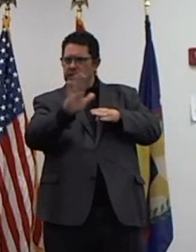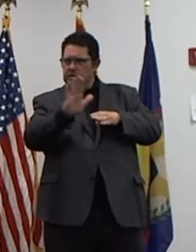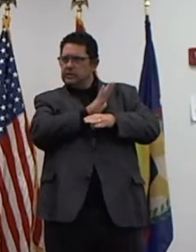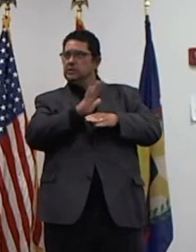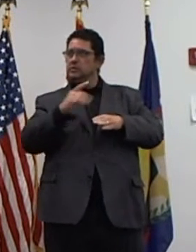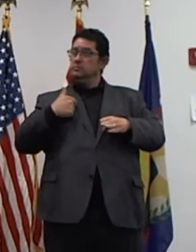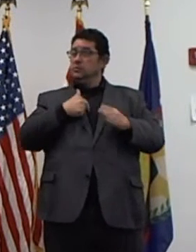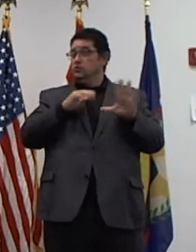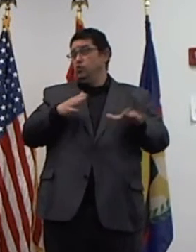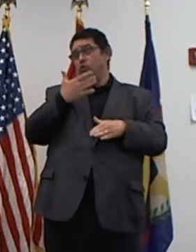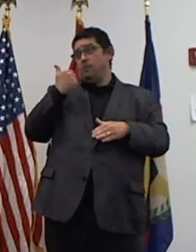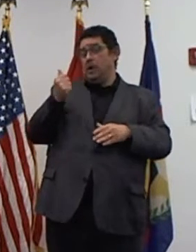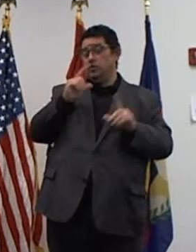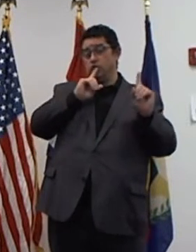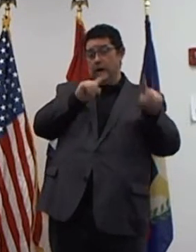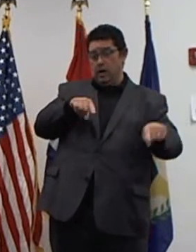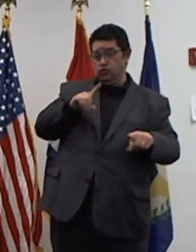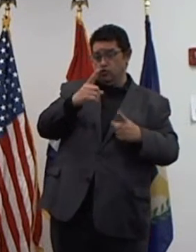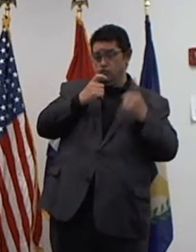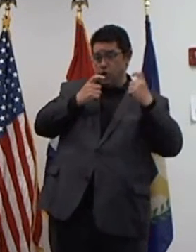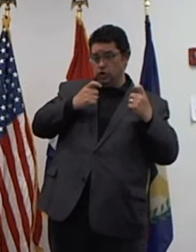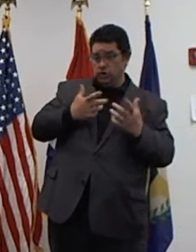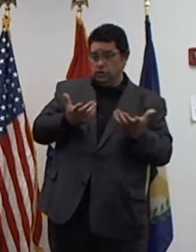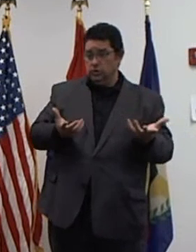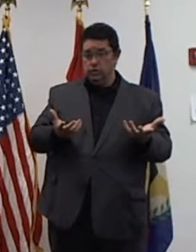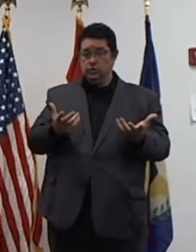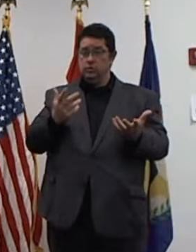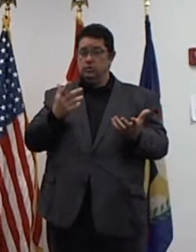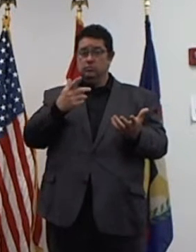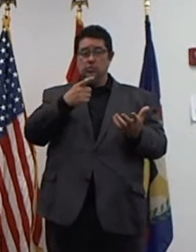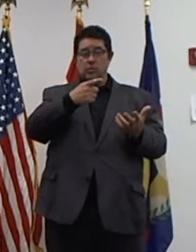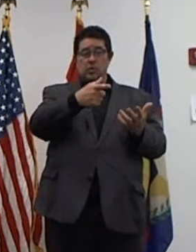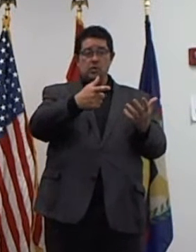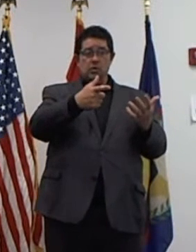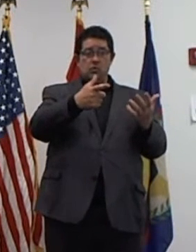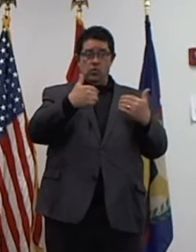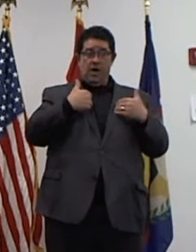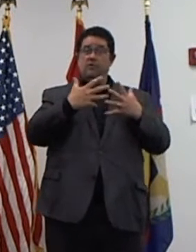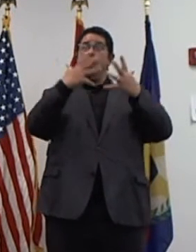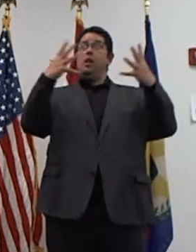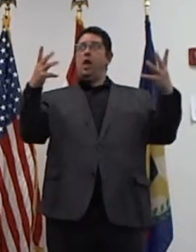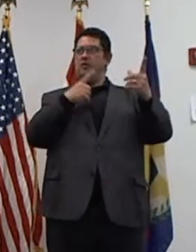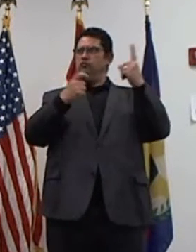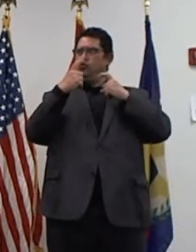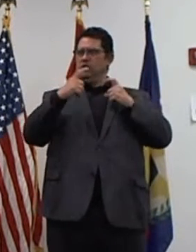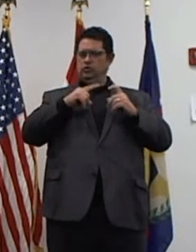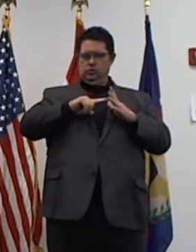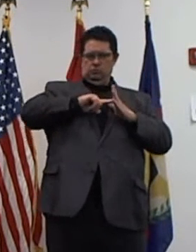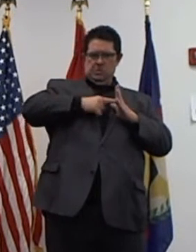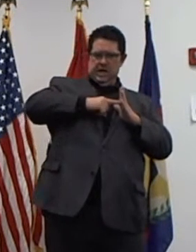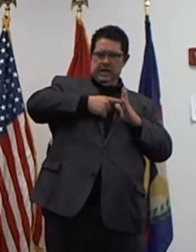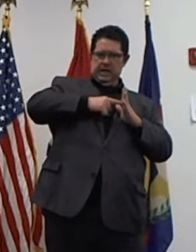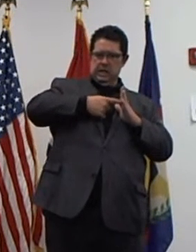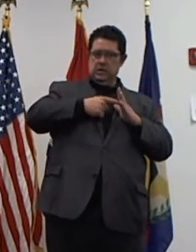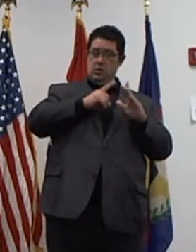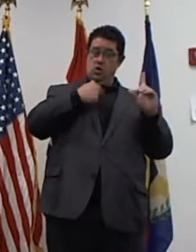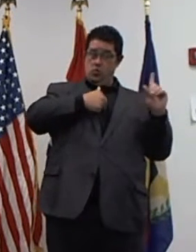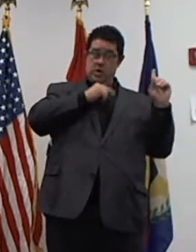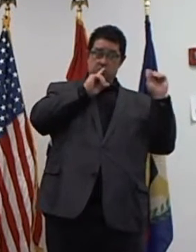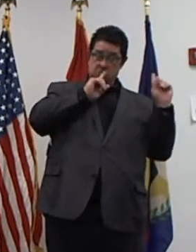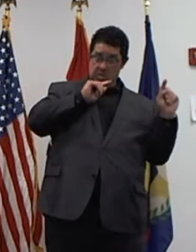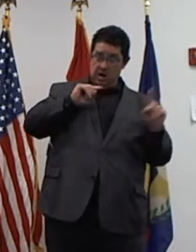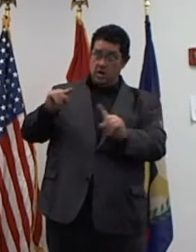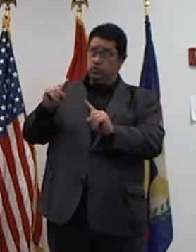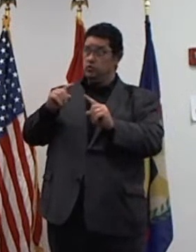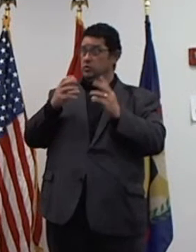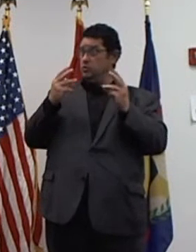do our best to answer those. We did get a lot of questions early on, and we answered those as quickly as we